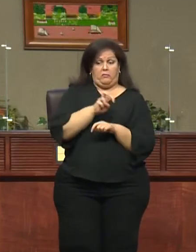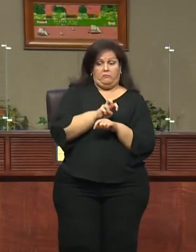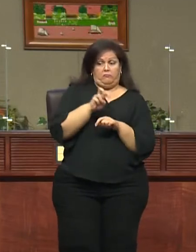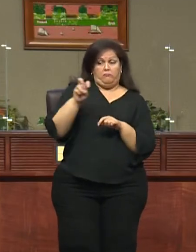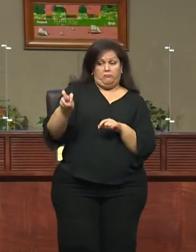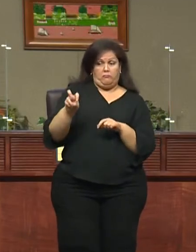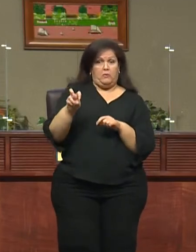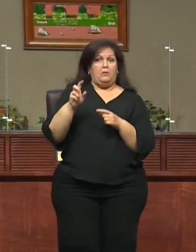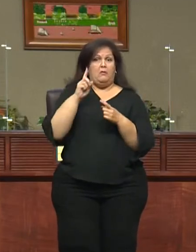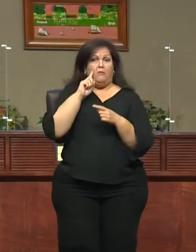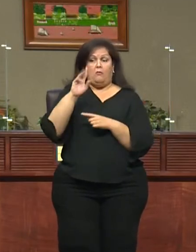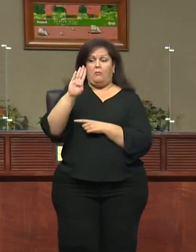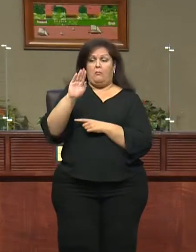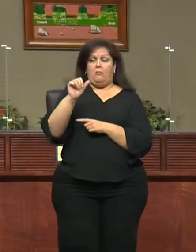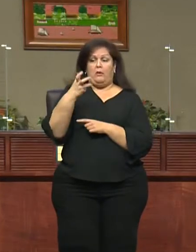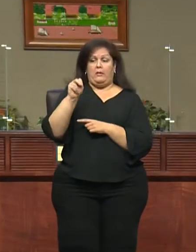Park